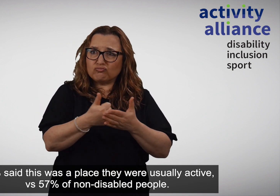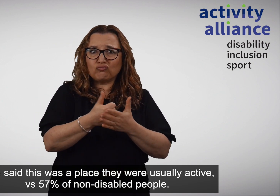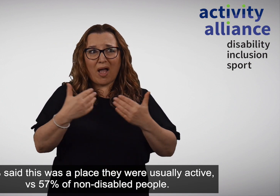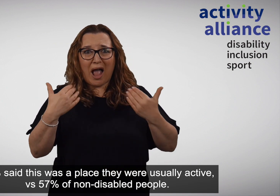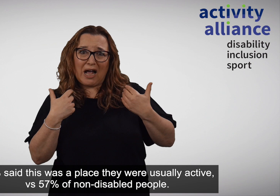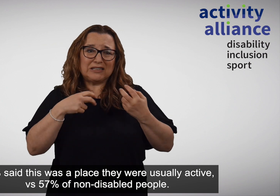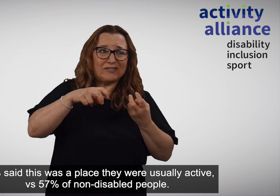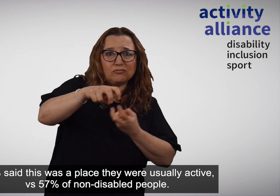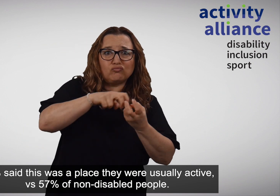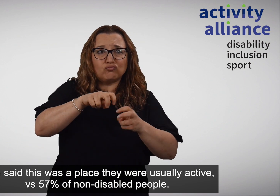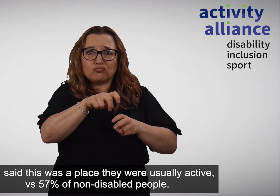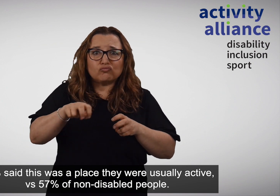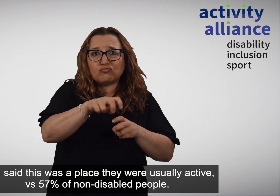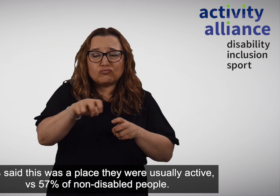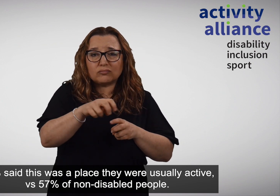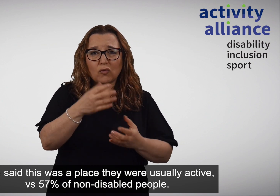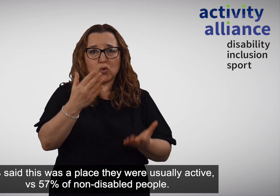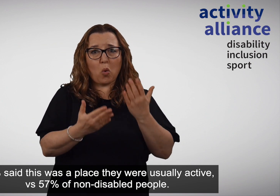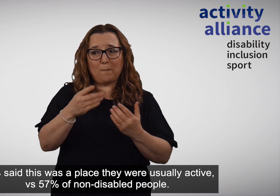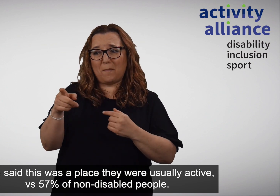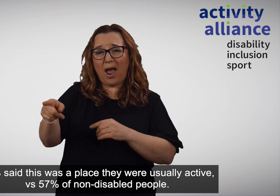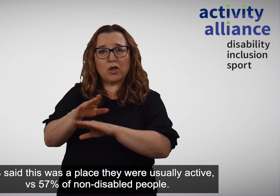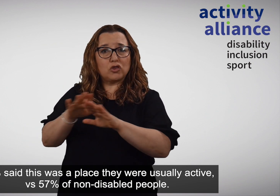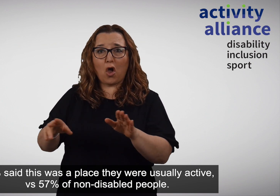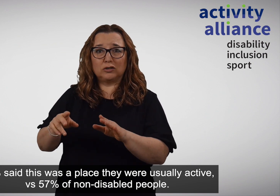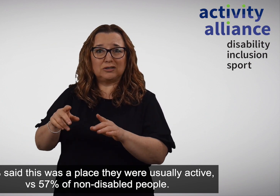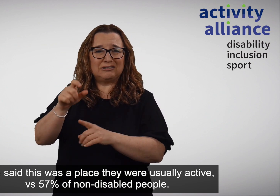compared to 57% of non-disabled people.